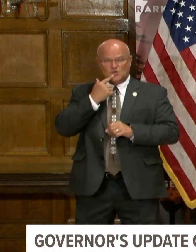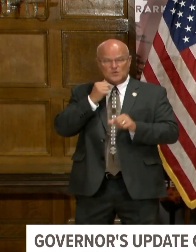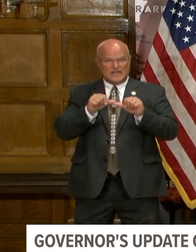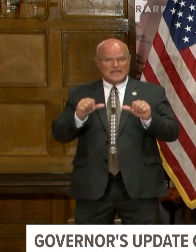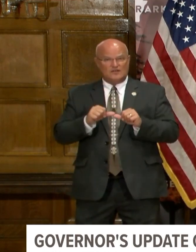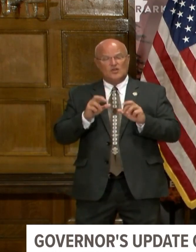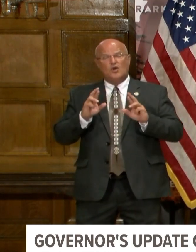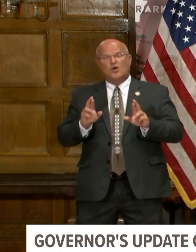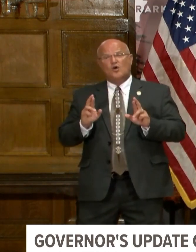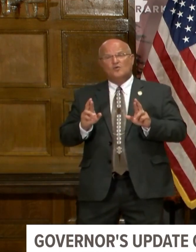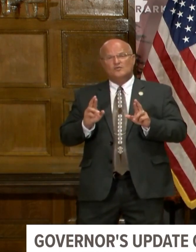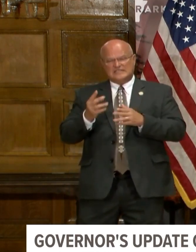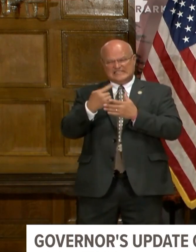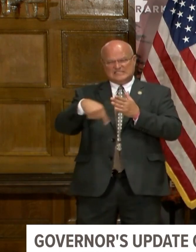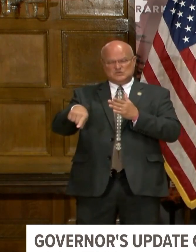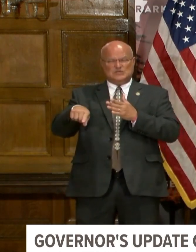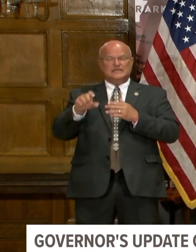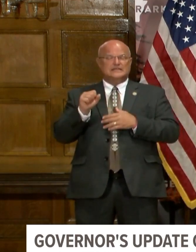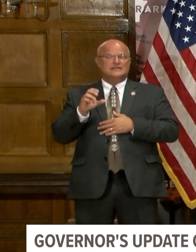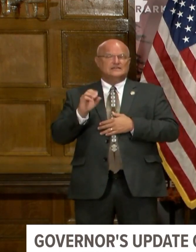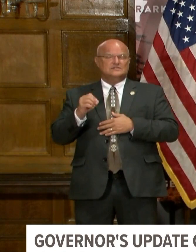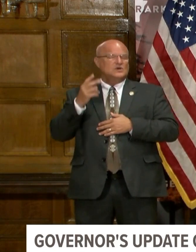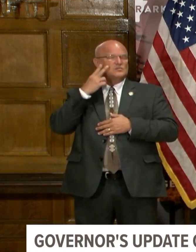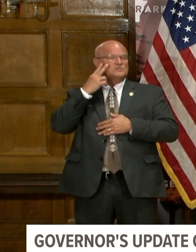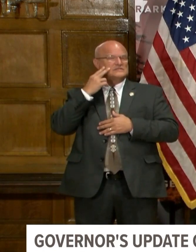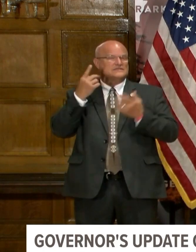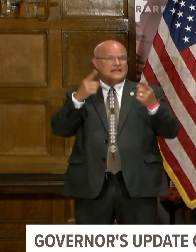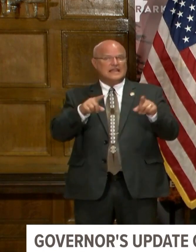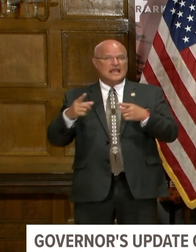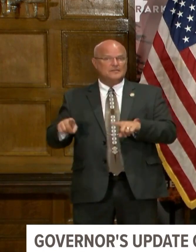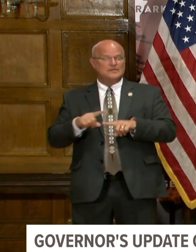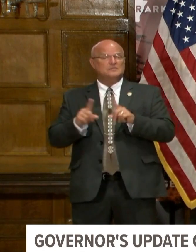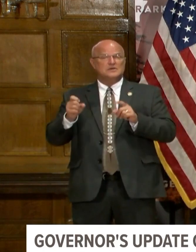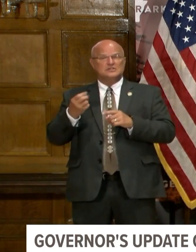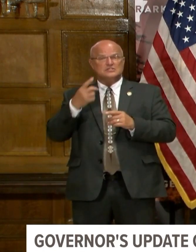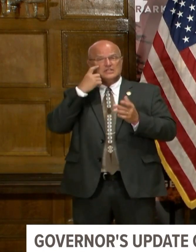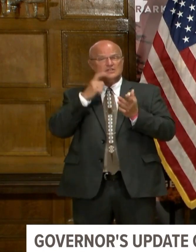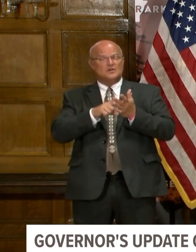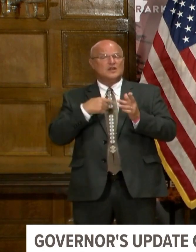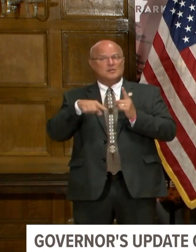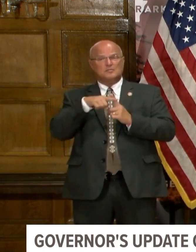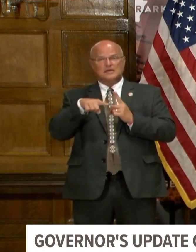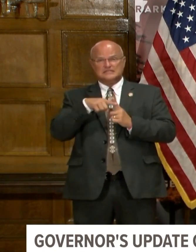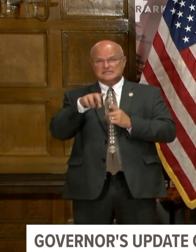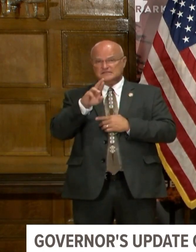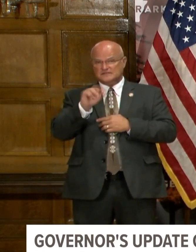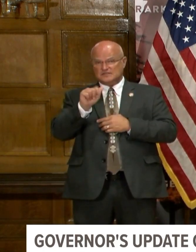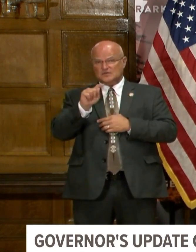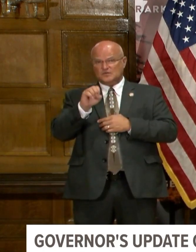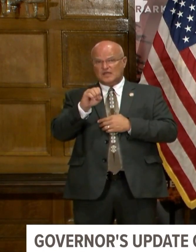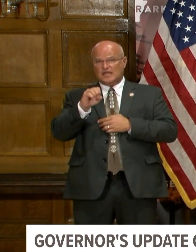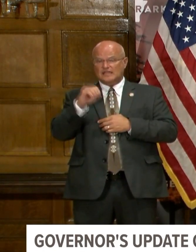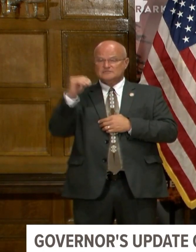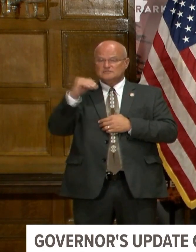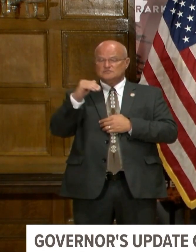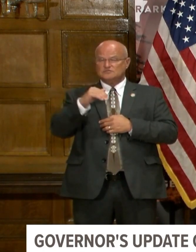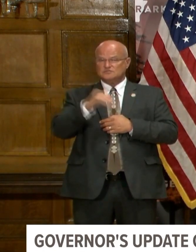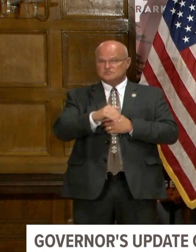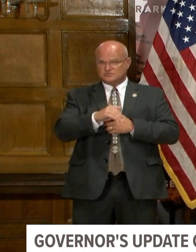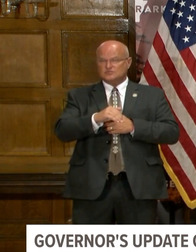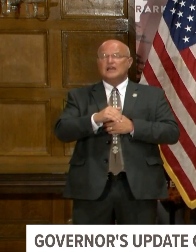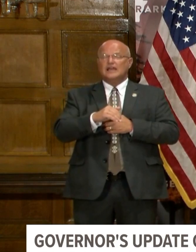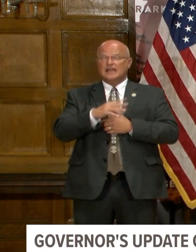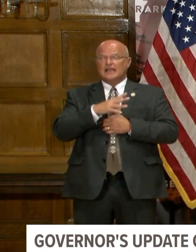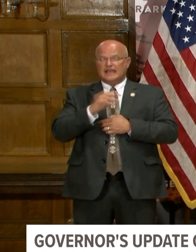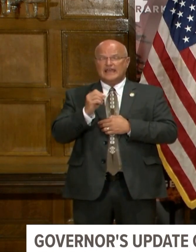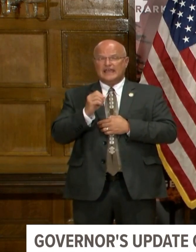area, hopefully next week. So we'll see if that happens, but she noted our positivity rate is going the right direction and we'll